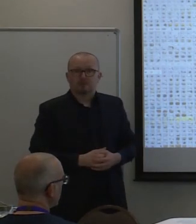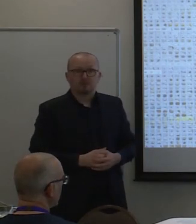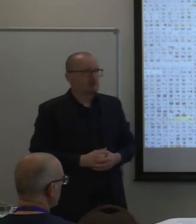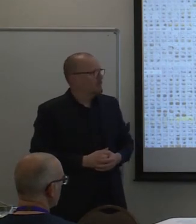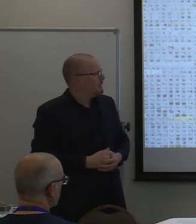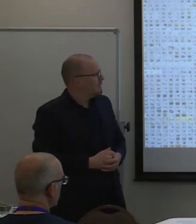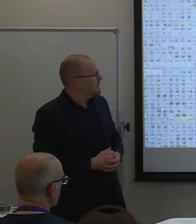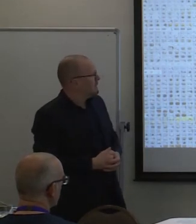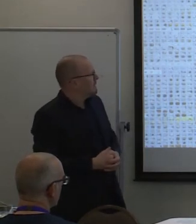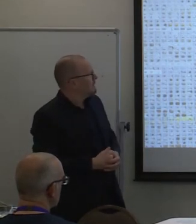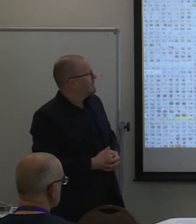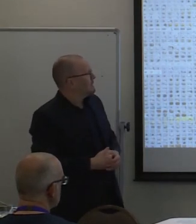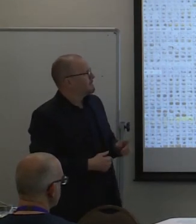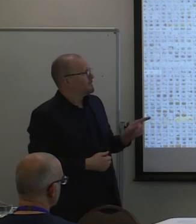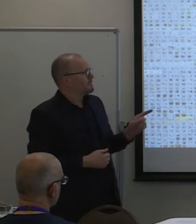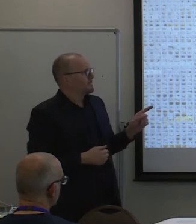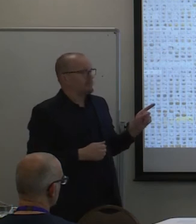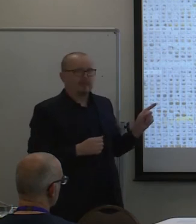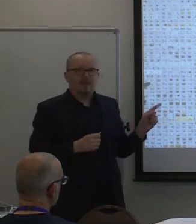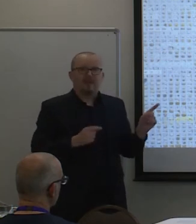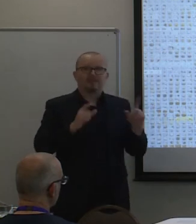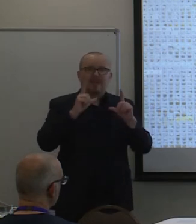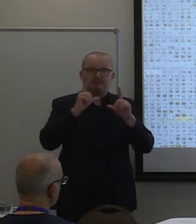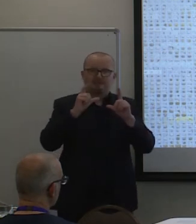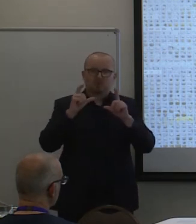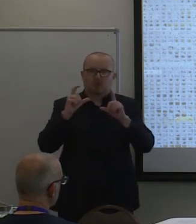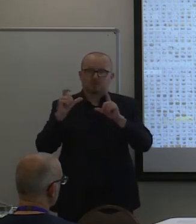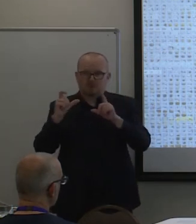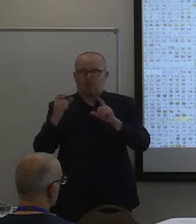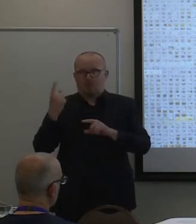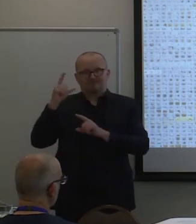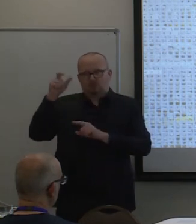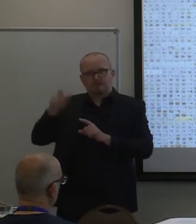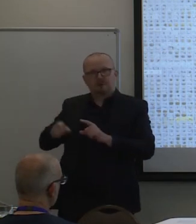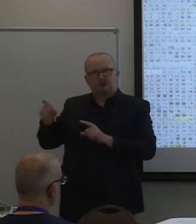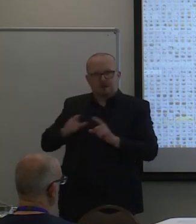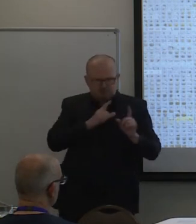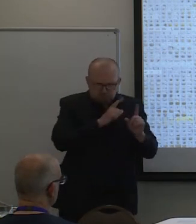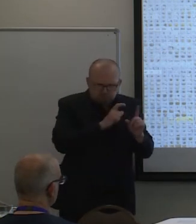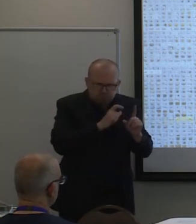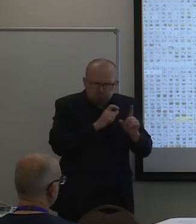They're the photos that one of our photographers took in one block of work of rocks.